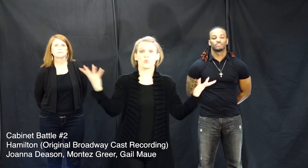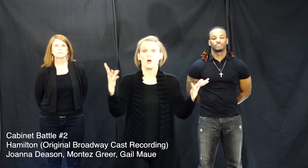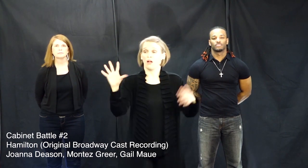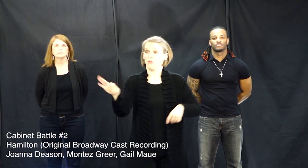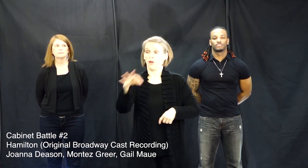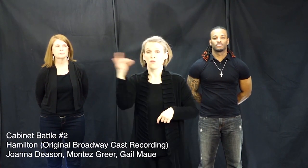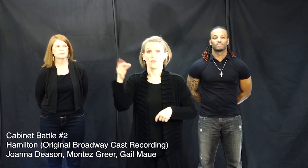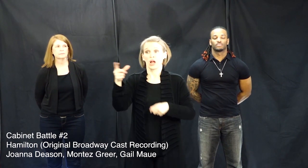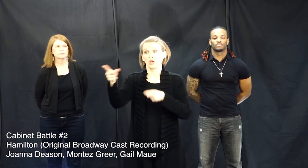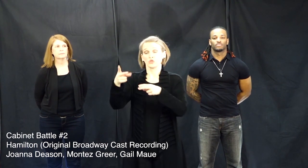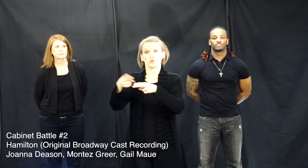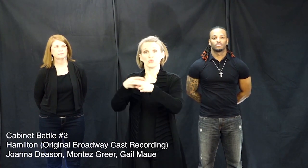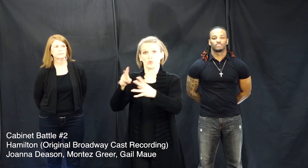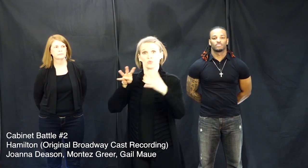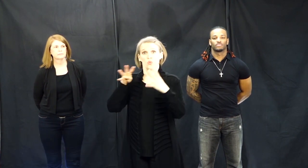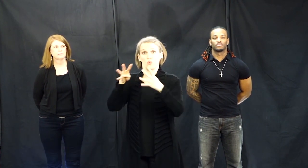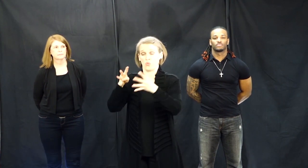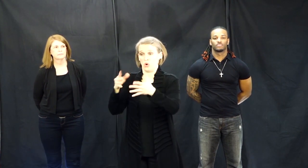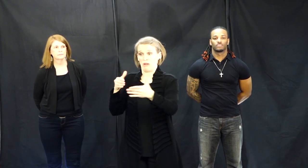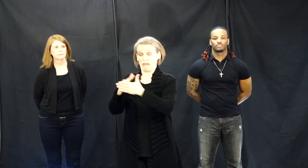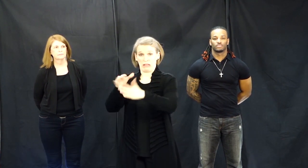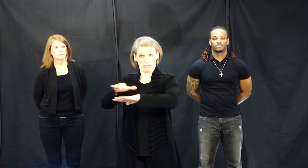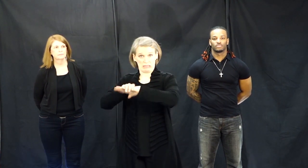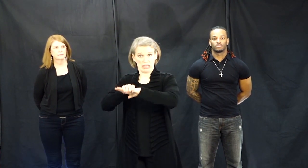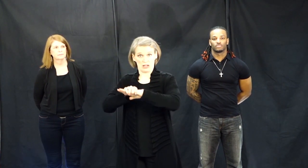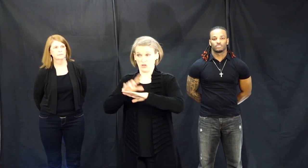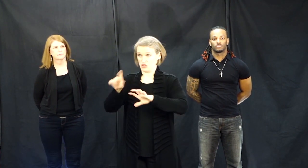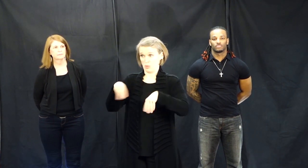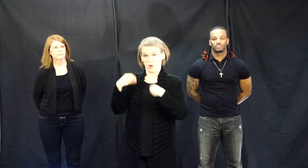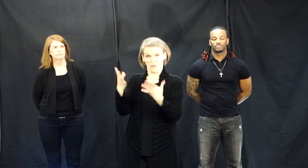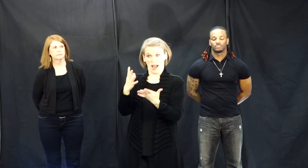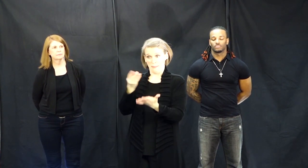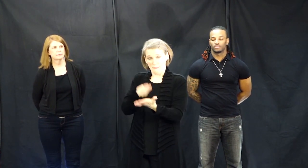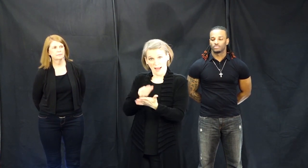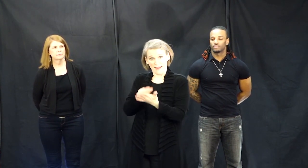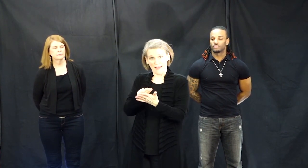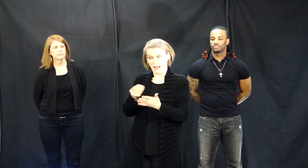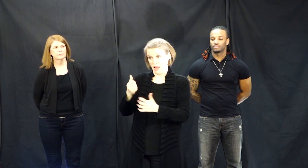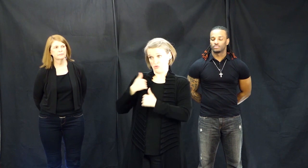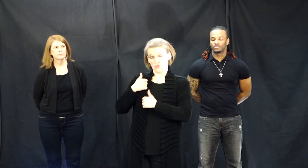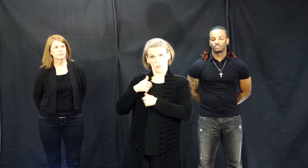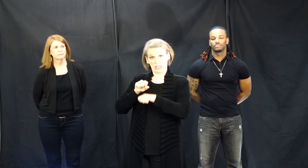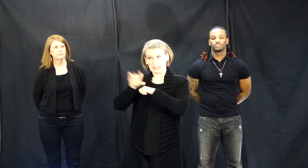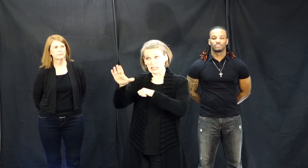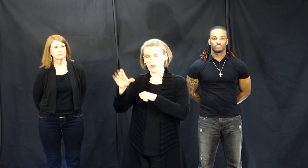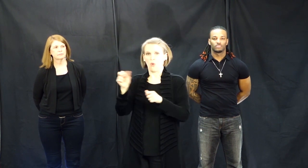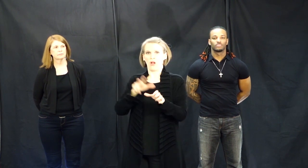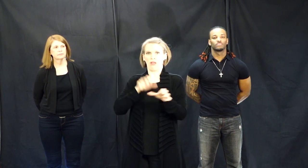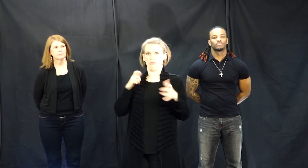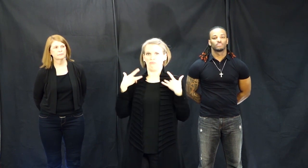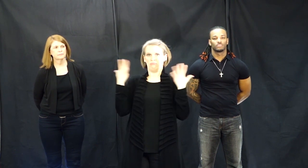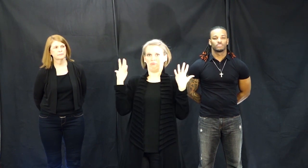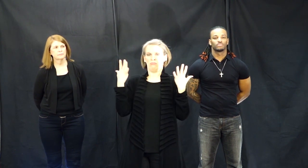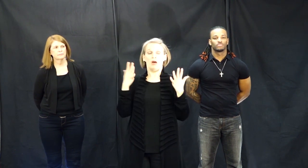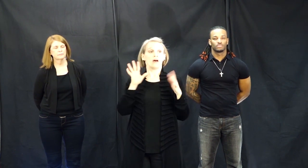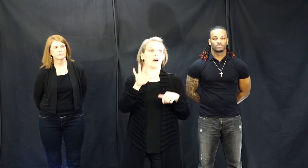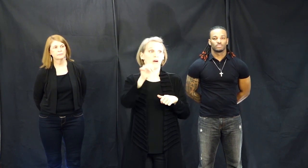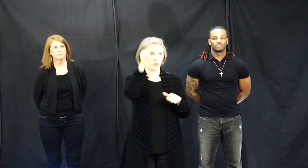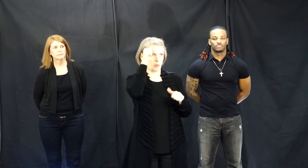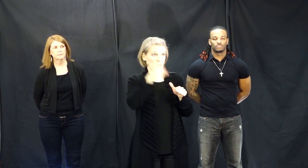of war with England. Now, do we provide aid and troops to our French allies, or do we stay out of it? Remember, my decision on this matter